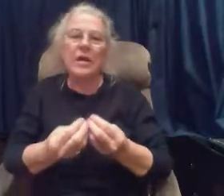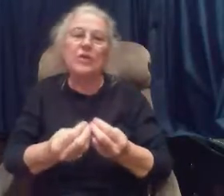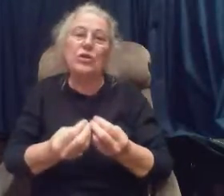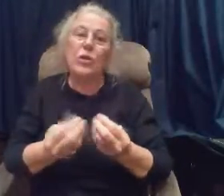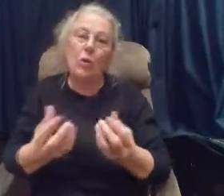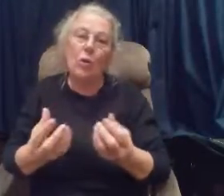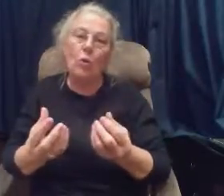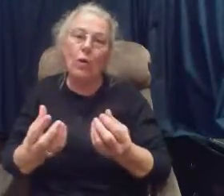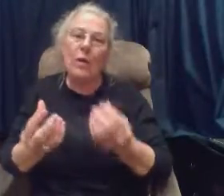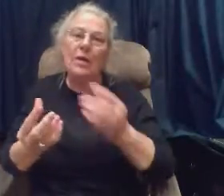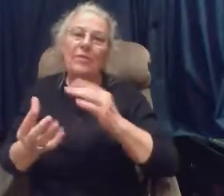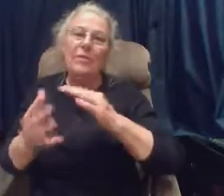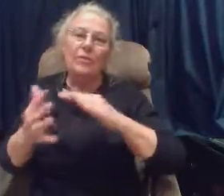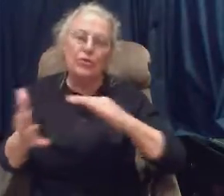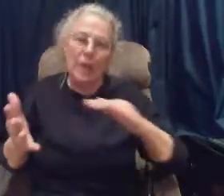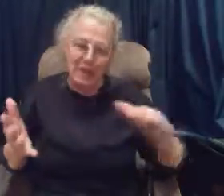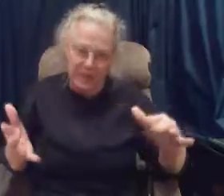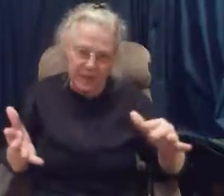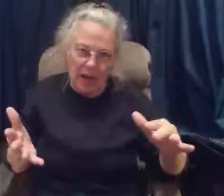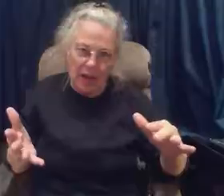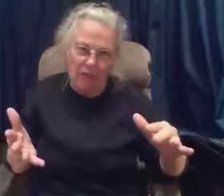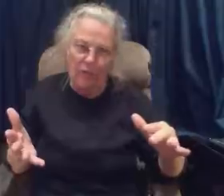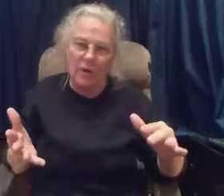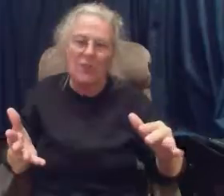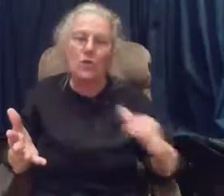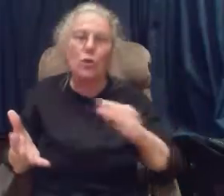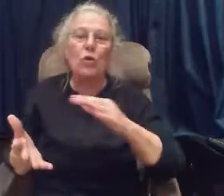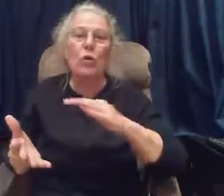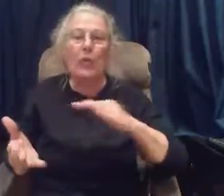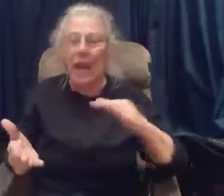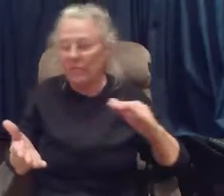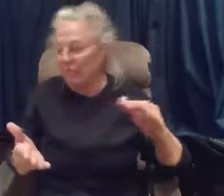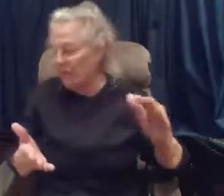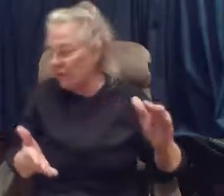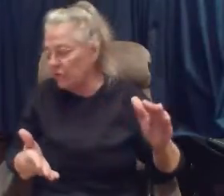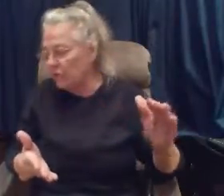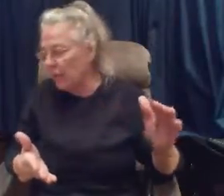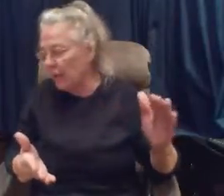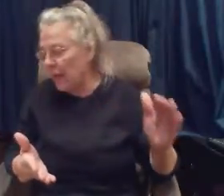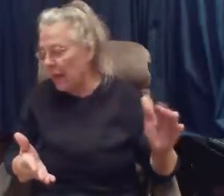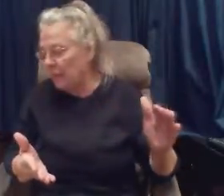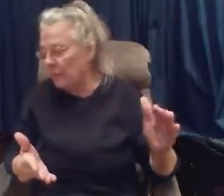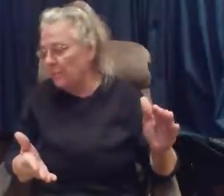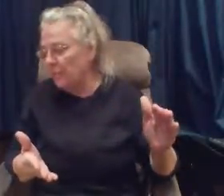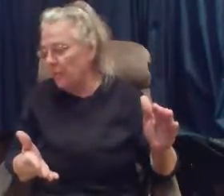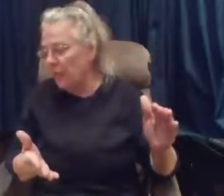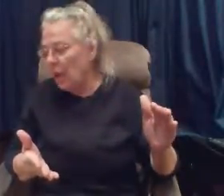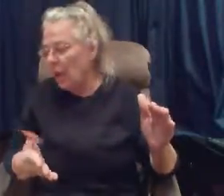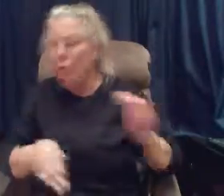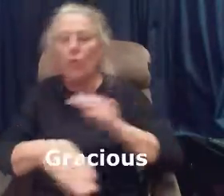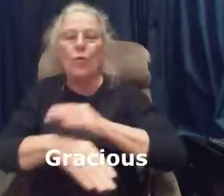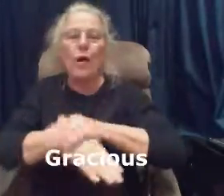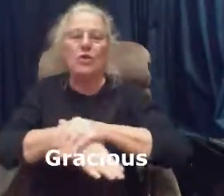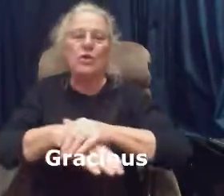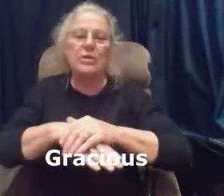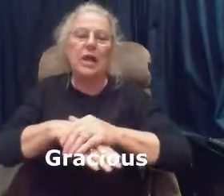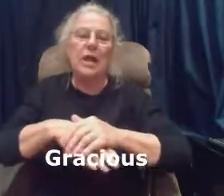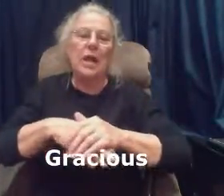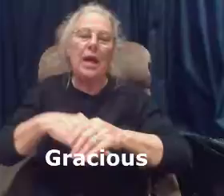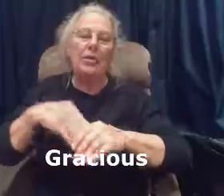is no direct sign for it, so you would have to finger spell it out. Gracious, and